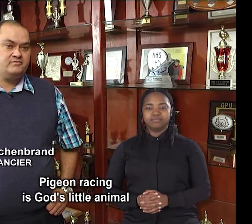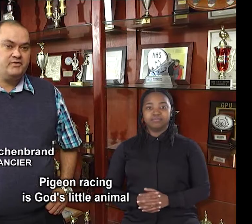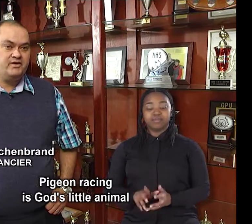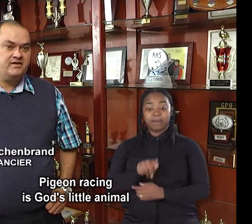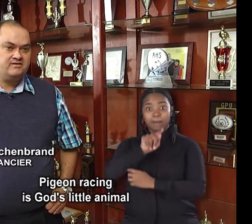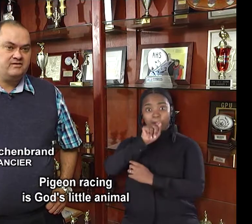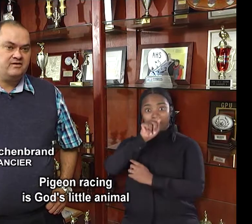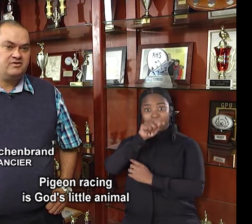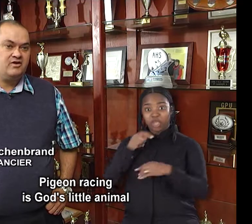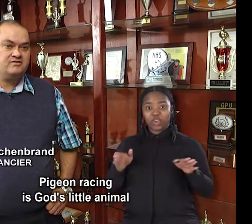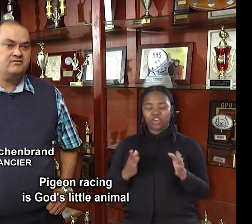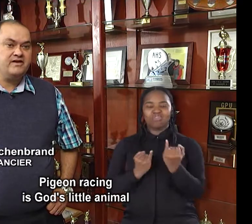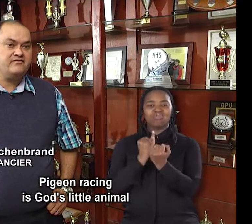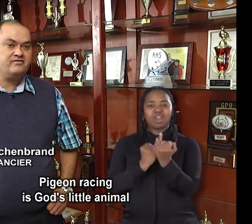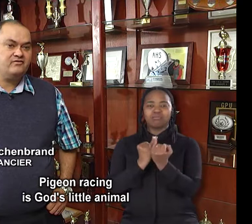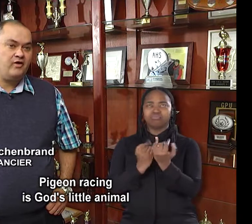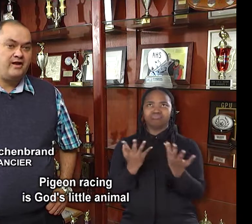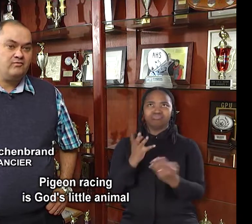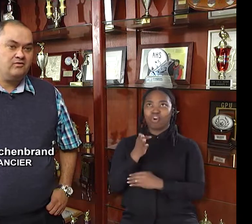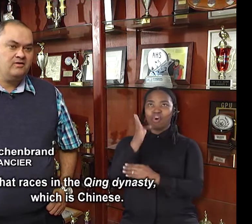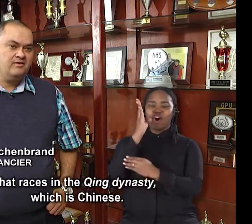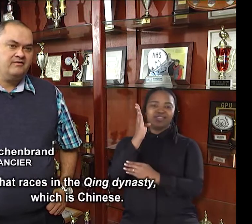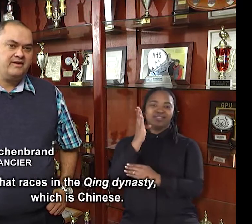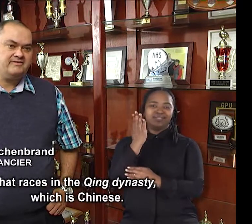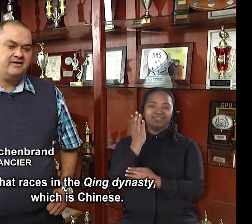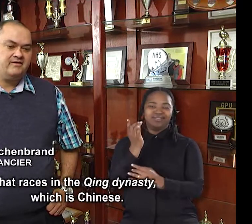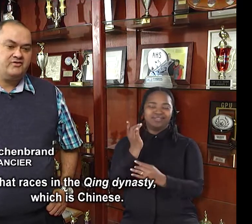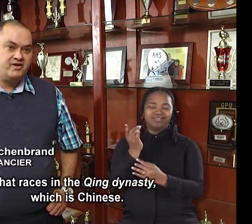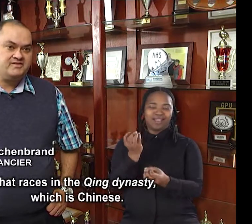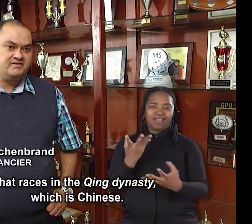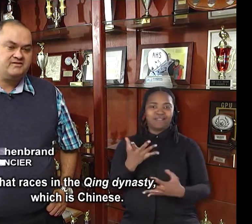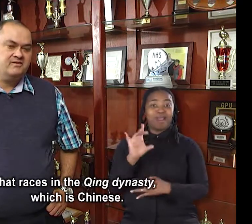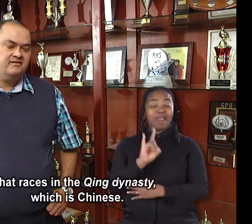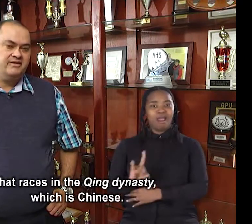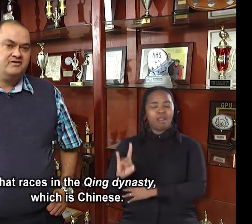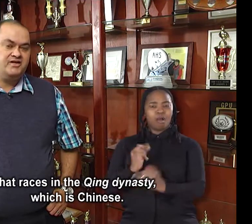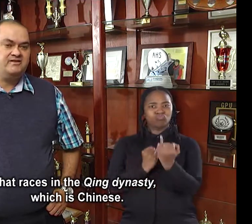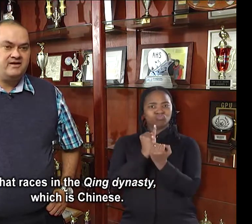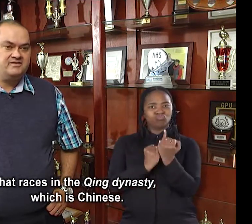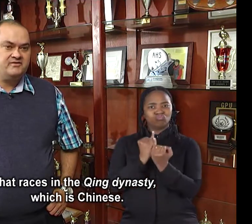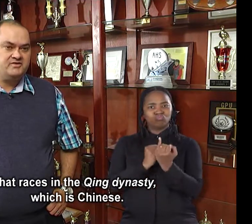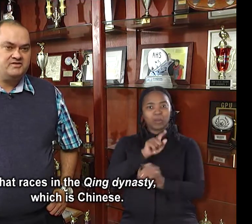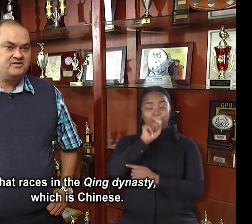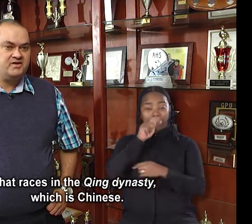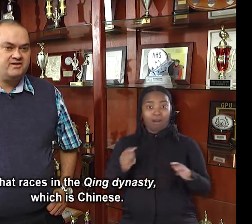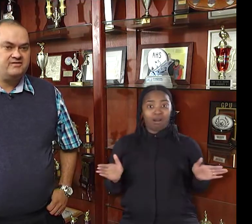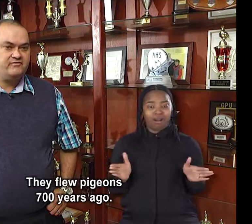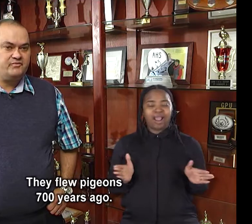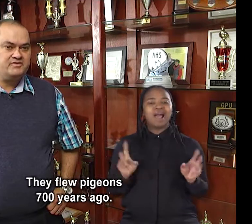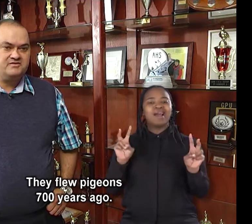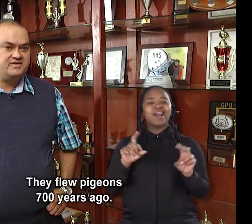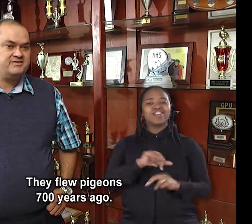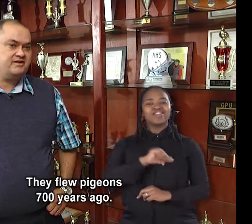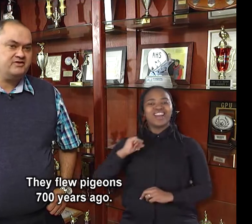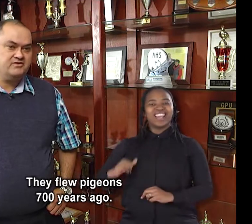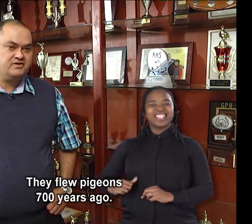racing is purely it's God's little gift or animal that races. In the Qing dynasty, which is the Chinese, they